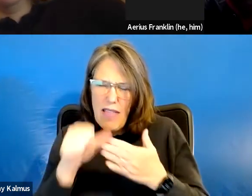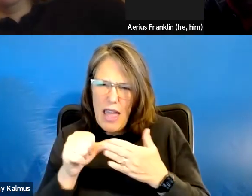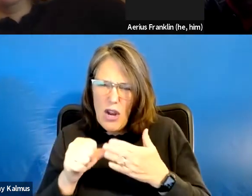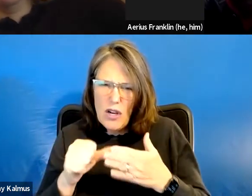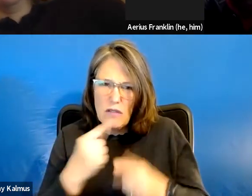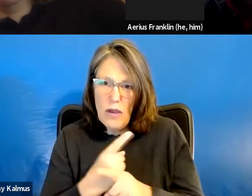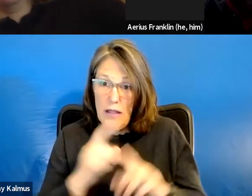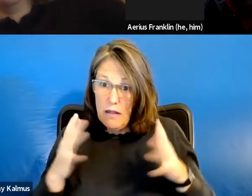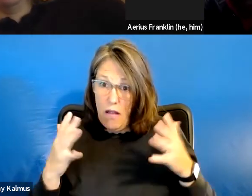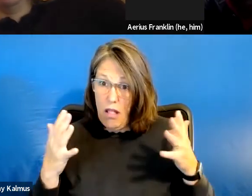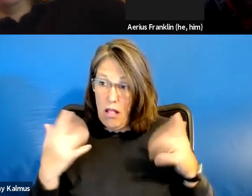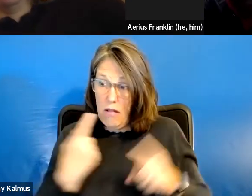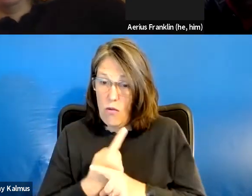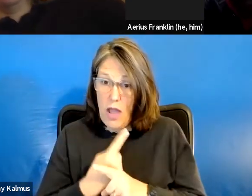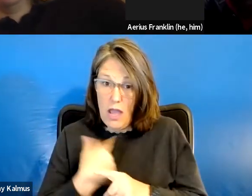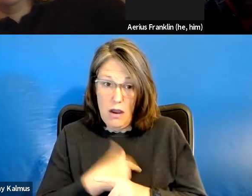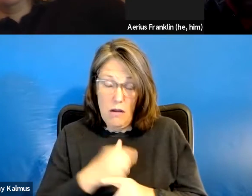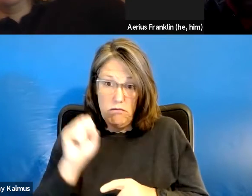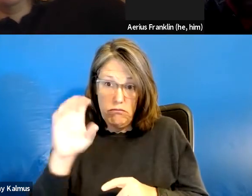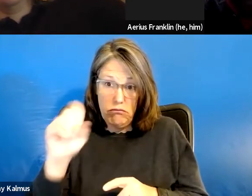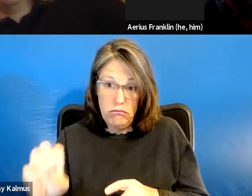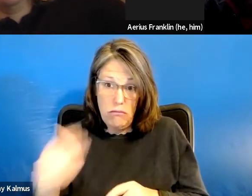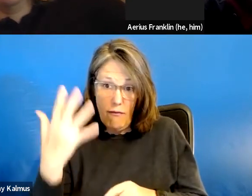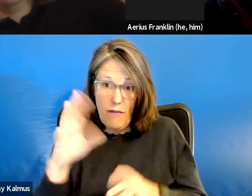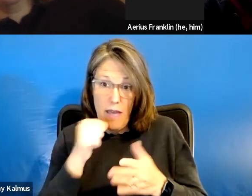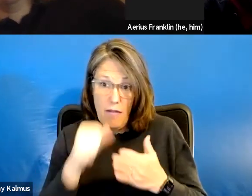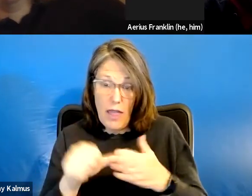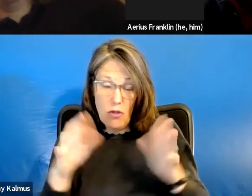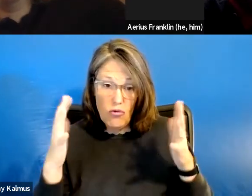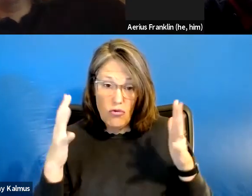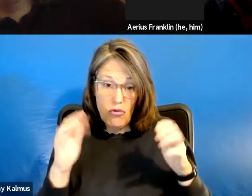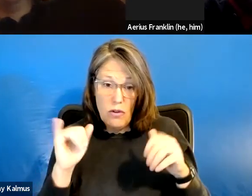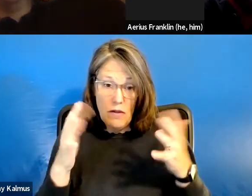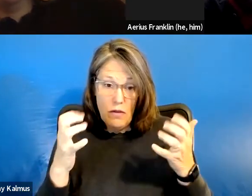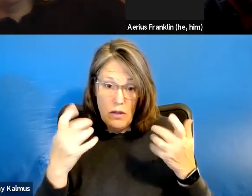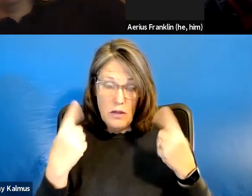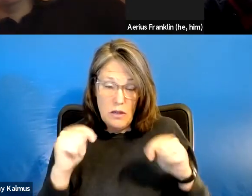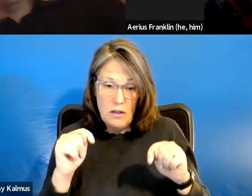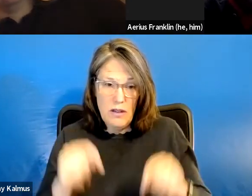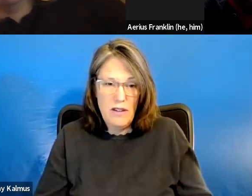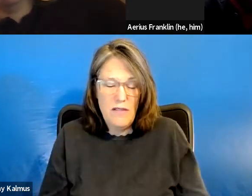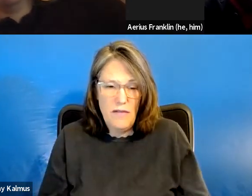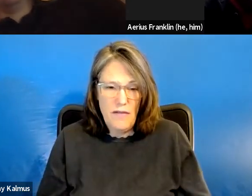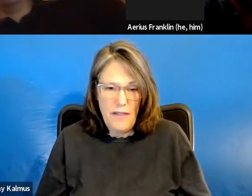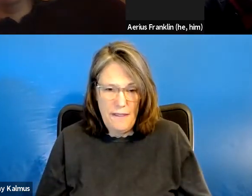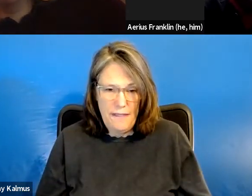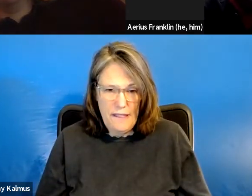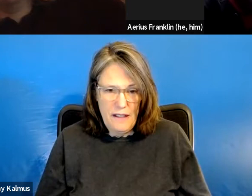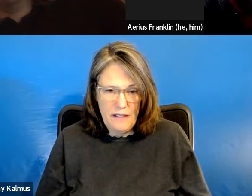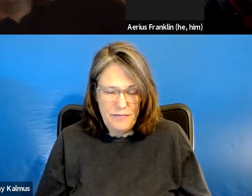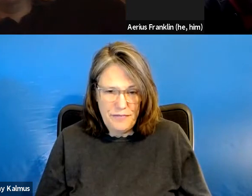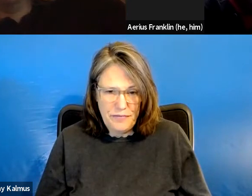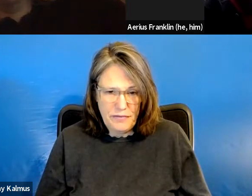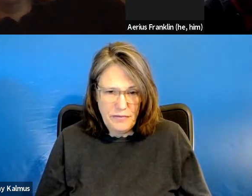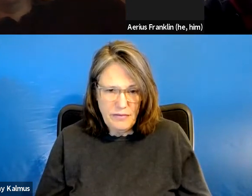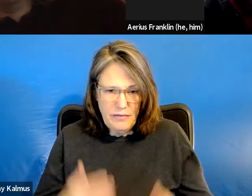that's it, right? That's all of them, Marcia? We have 5? Okay. That's it for letters. So if you guys want to try to figure out, playing along and maybe try to mix